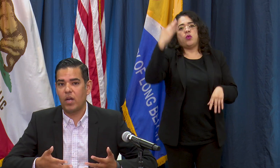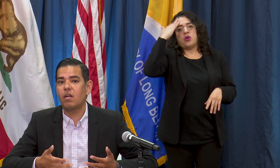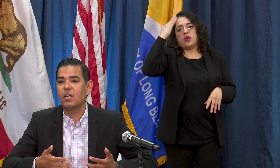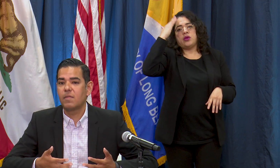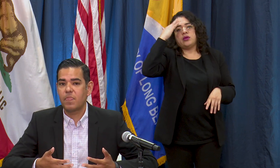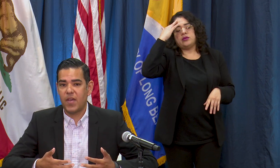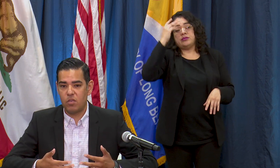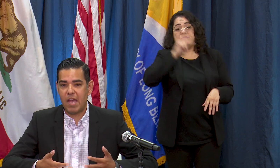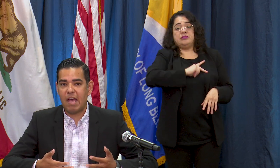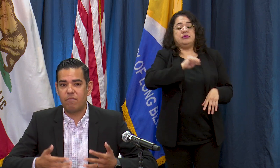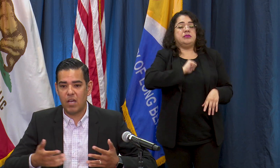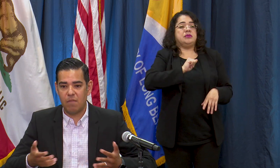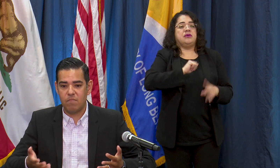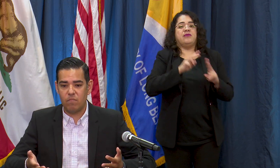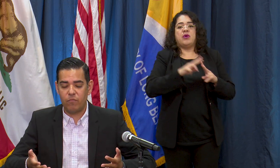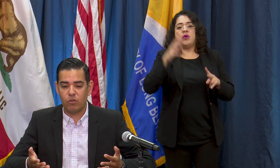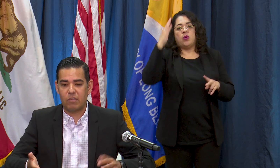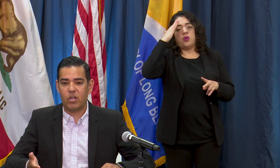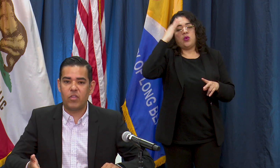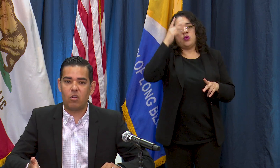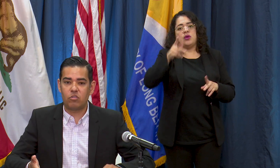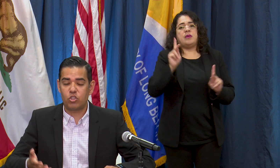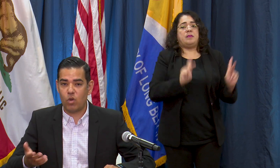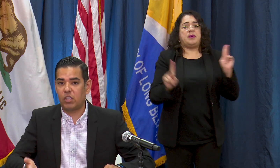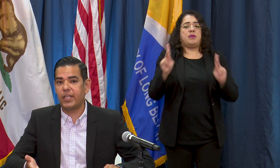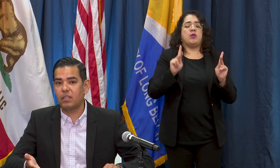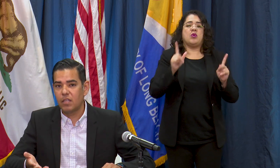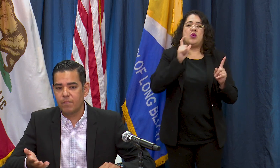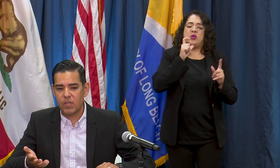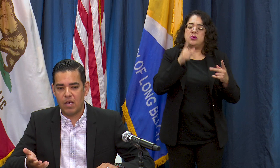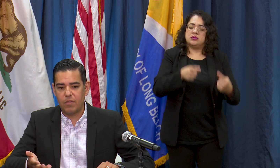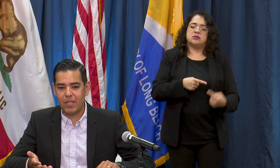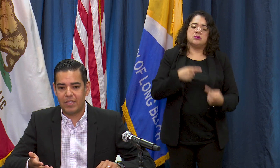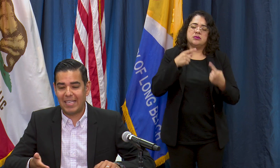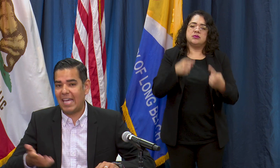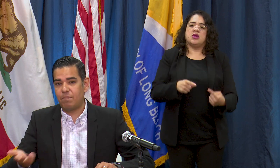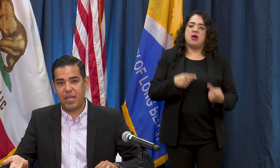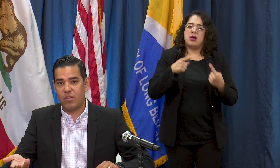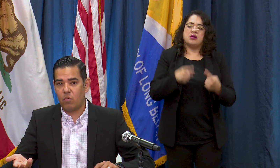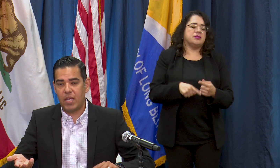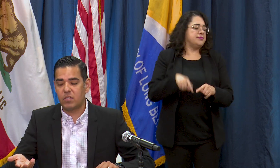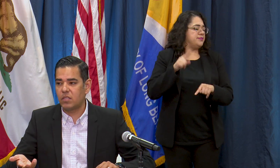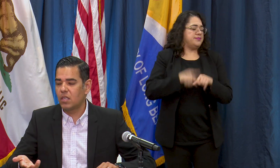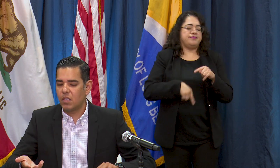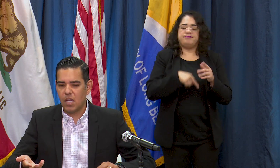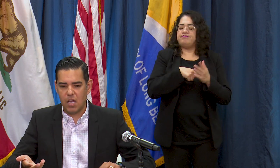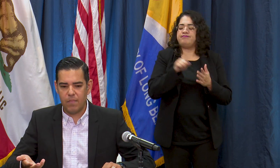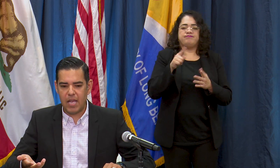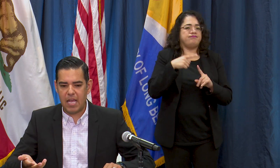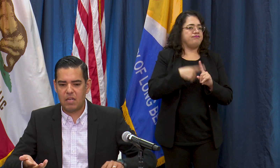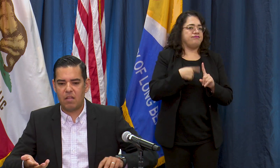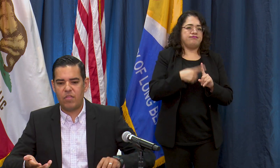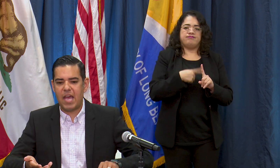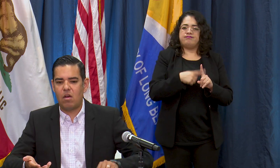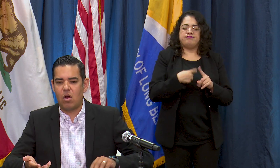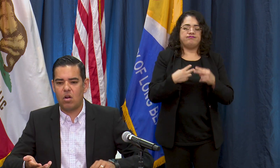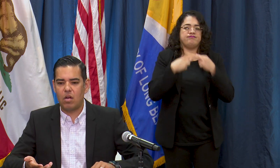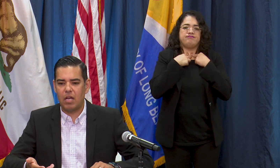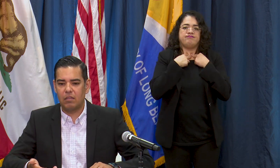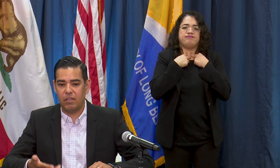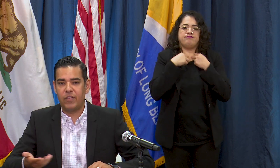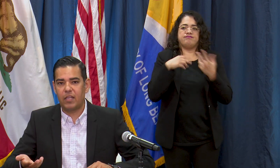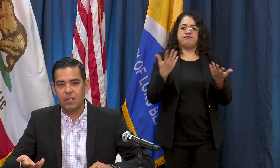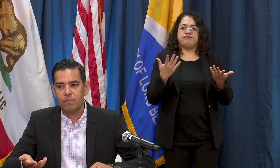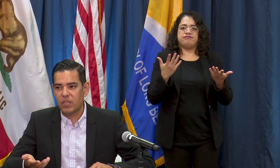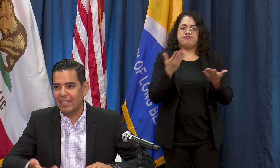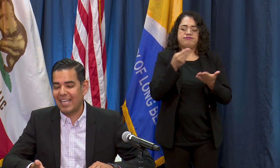very aware, that you have folks out there that are struggling, that can't pay their rent, and that